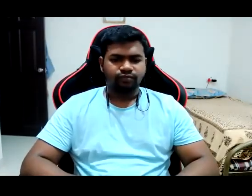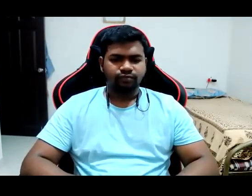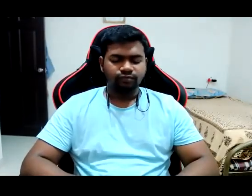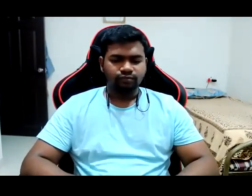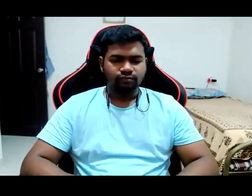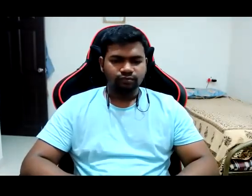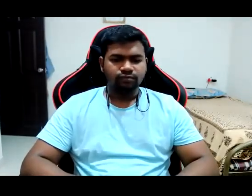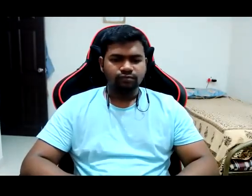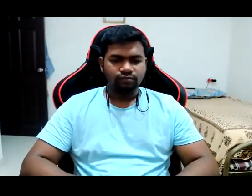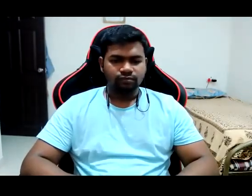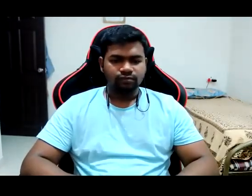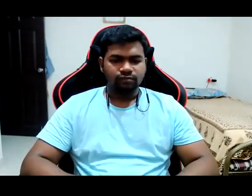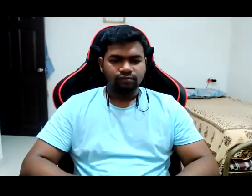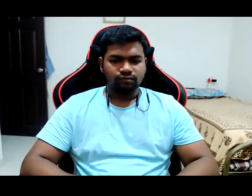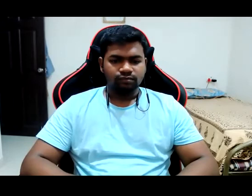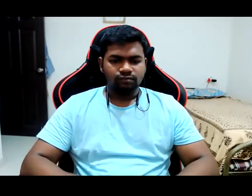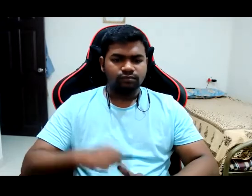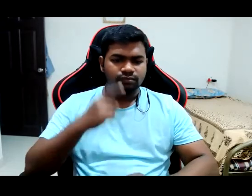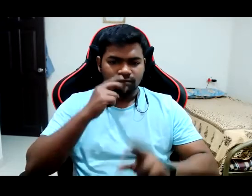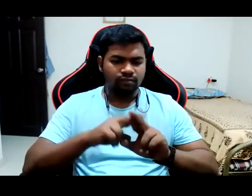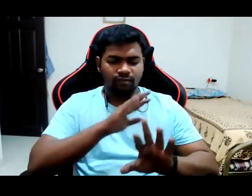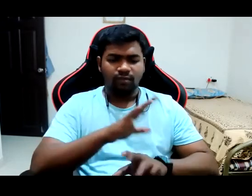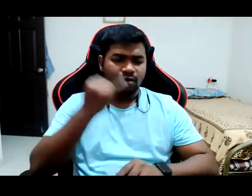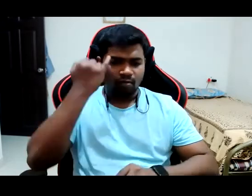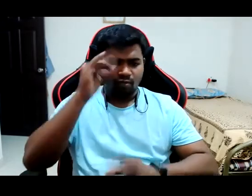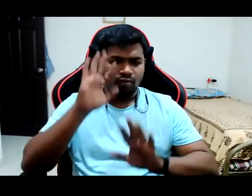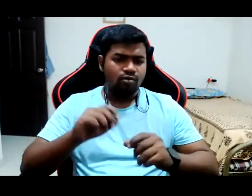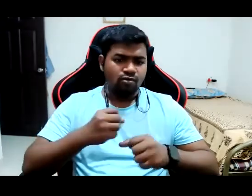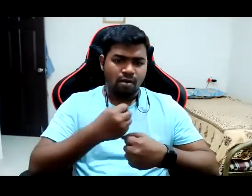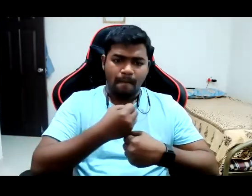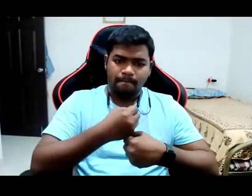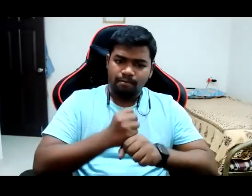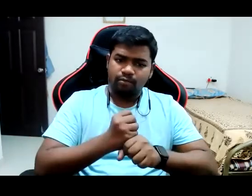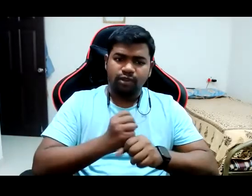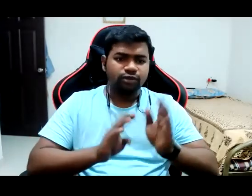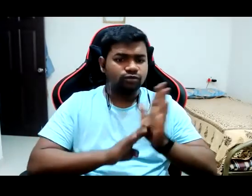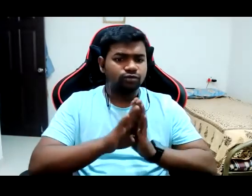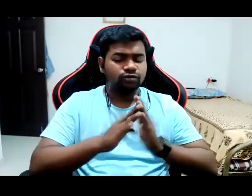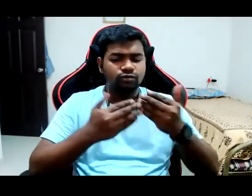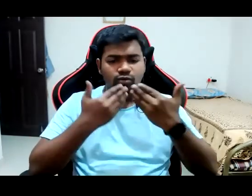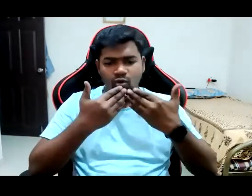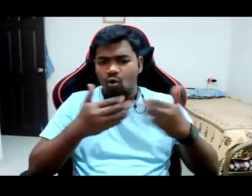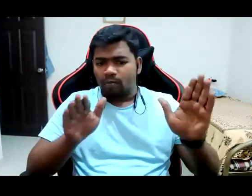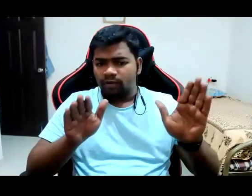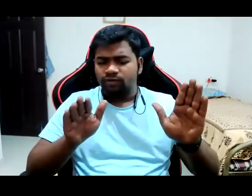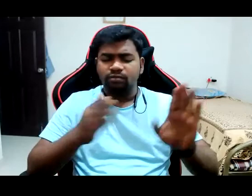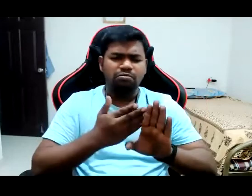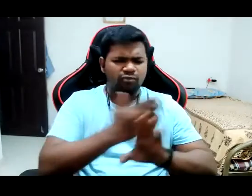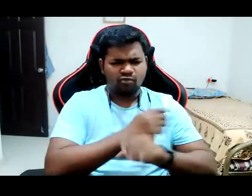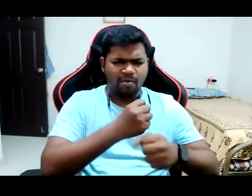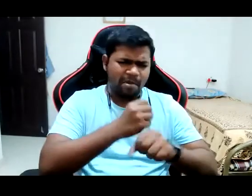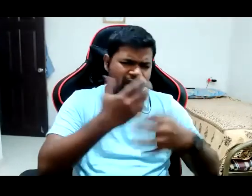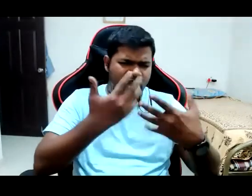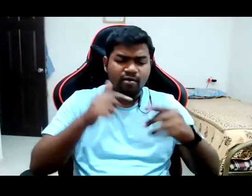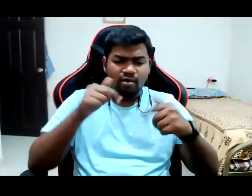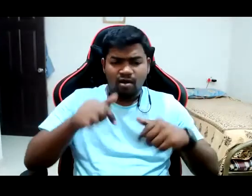existing project for this, but what if I have already a project and I build something new after open sourcing it, like on top of it? That is